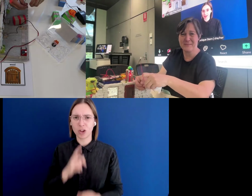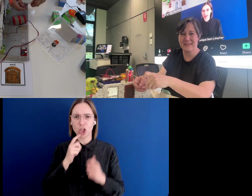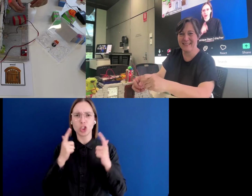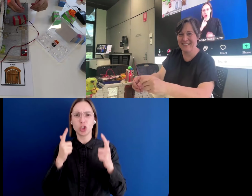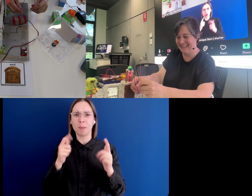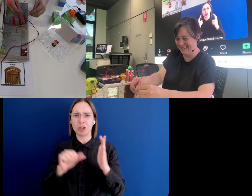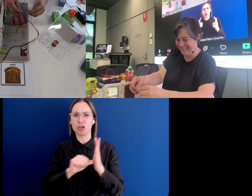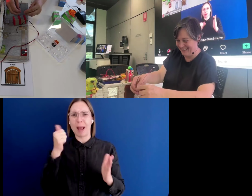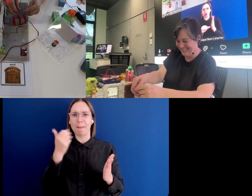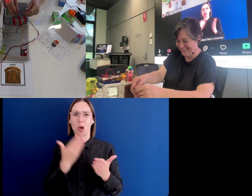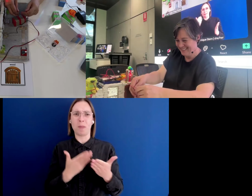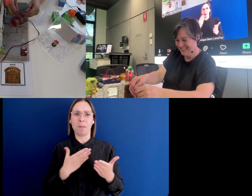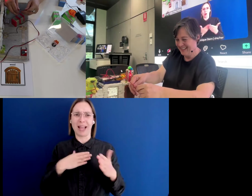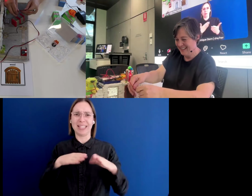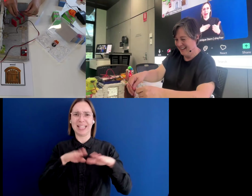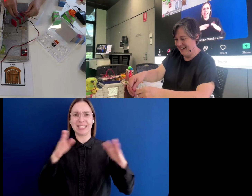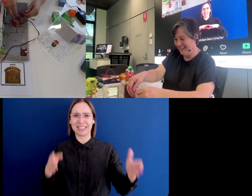It's awesome.